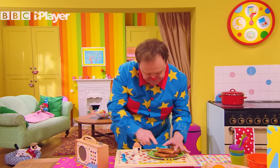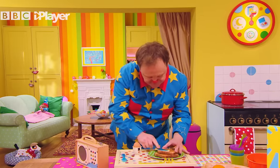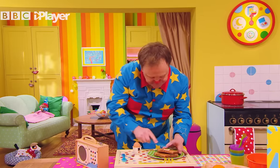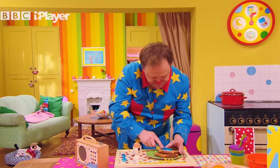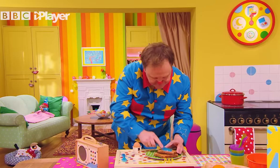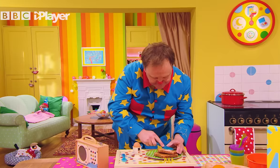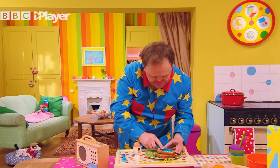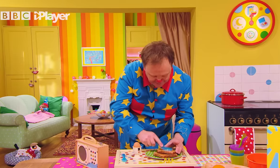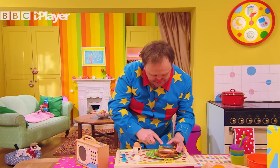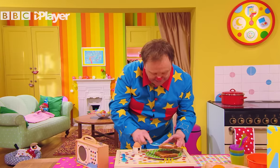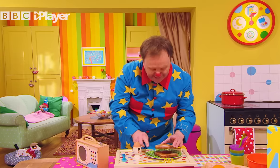now, Mr. Tumble?